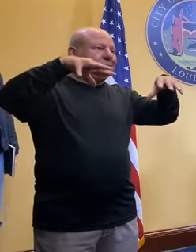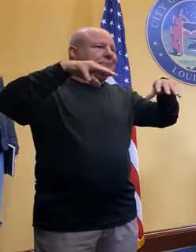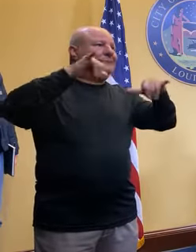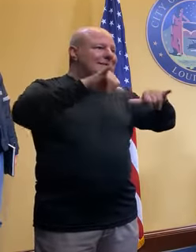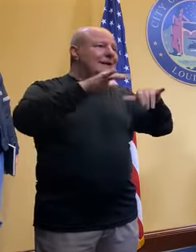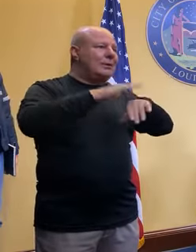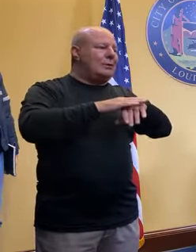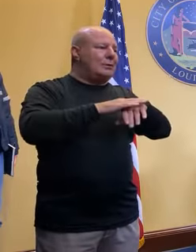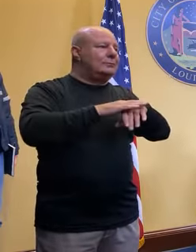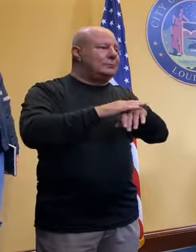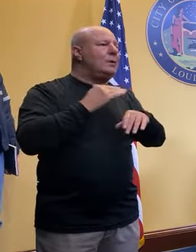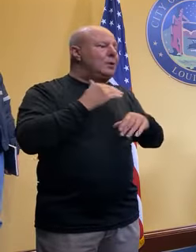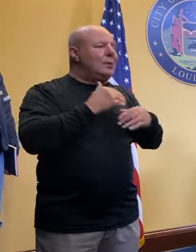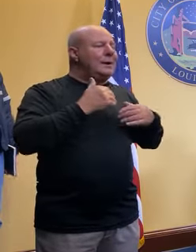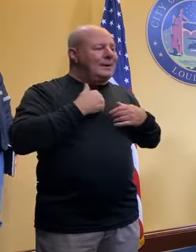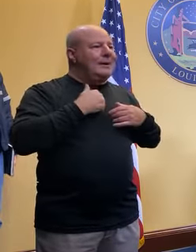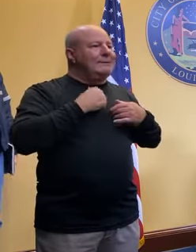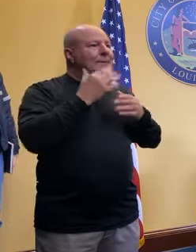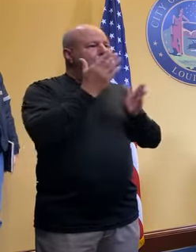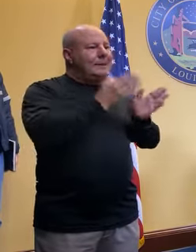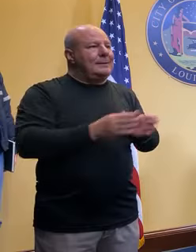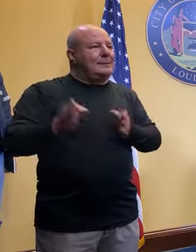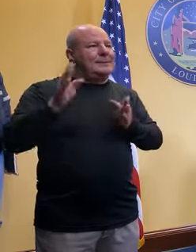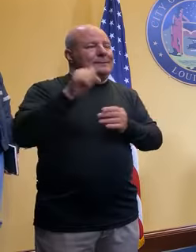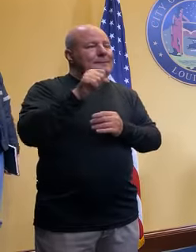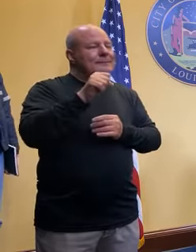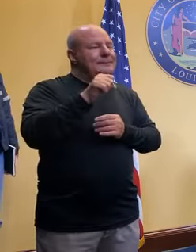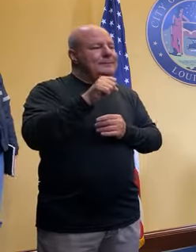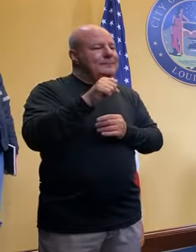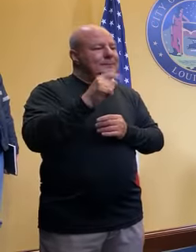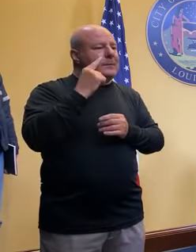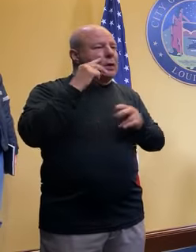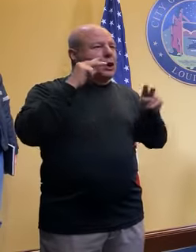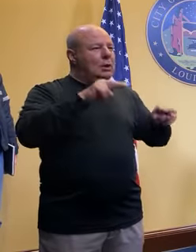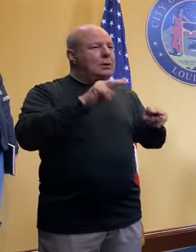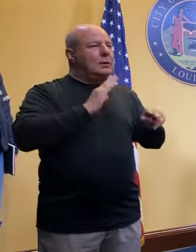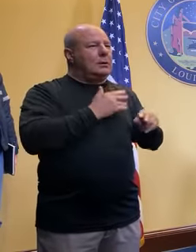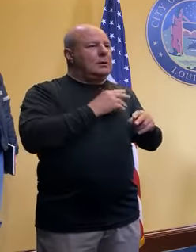have a resiliency plan where, looking